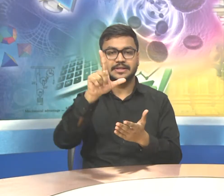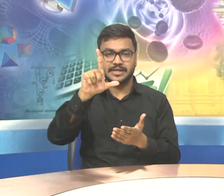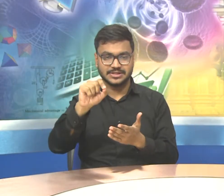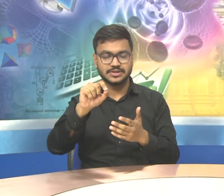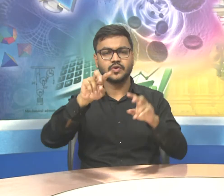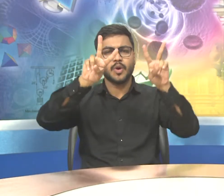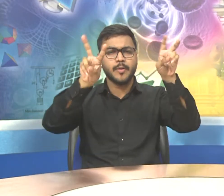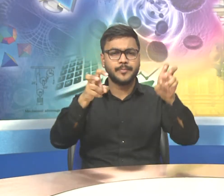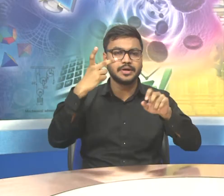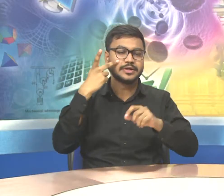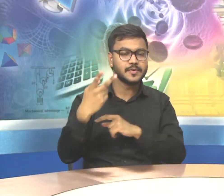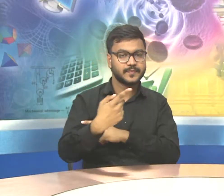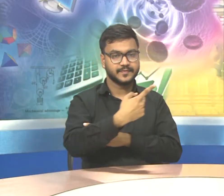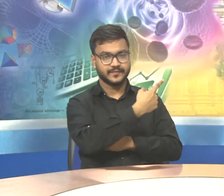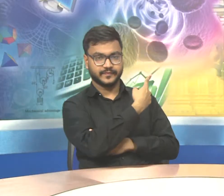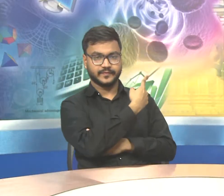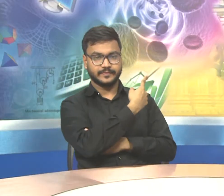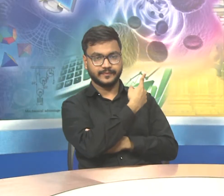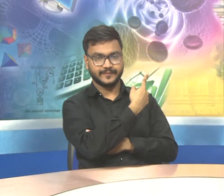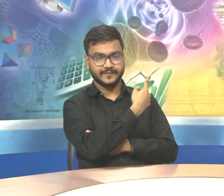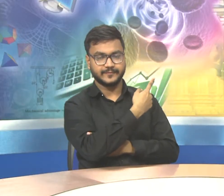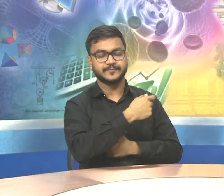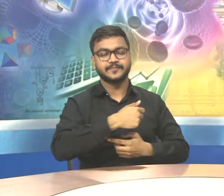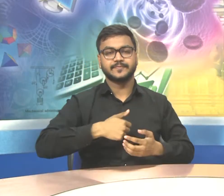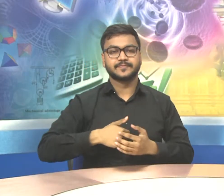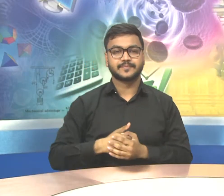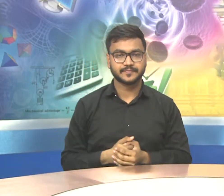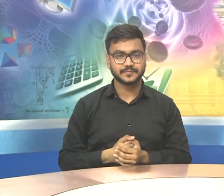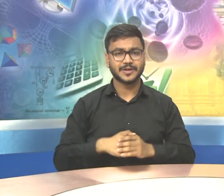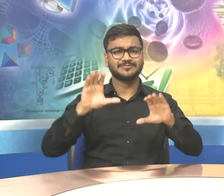Lesson number 10, Union Executive.